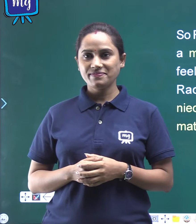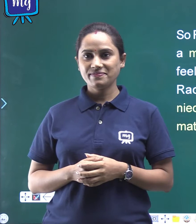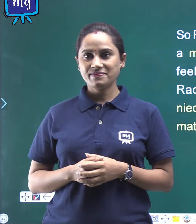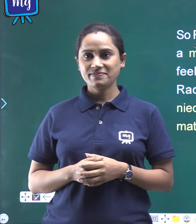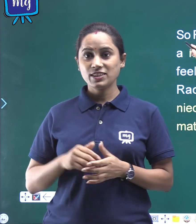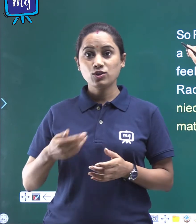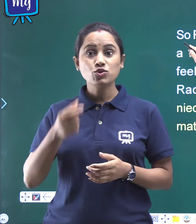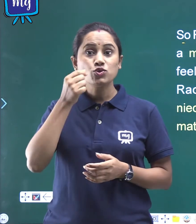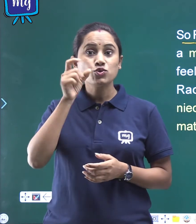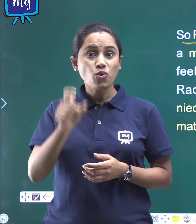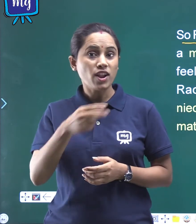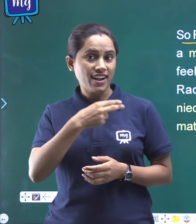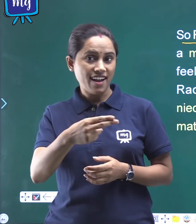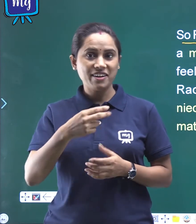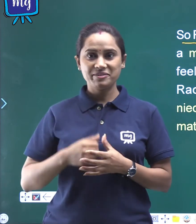So Ranga